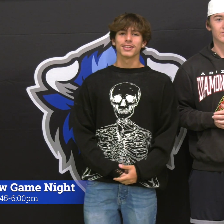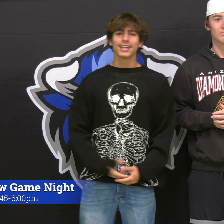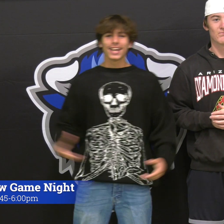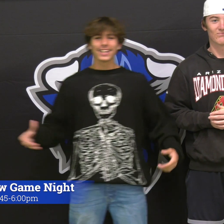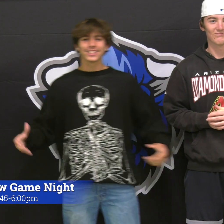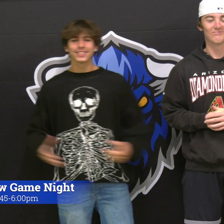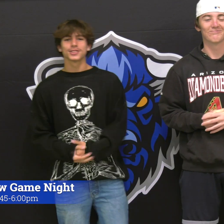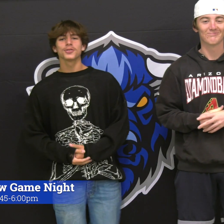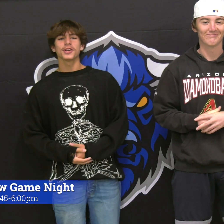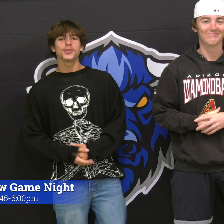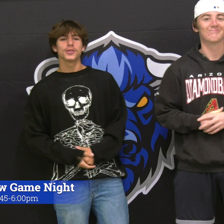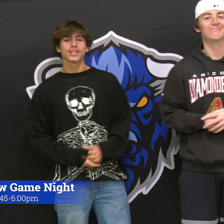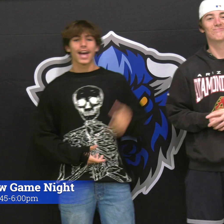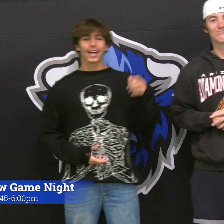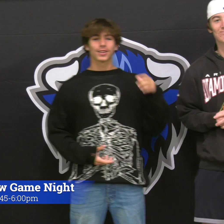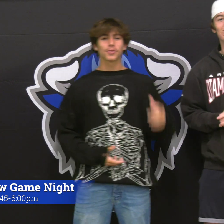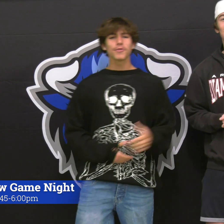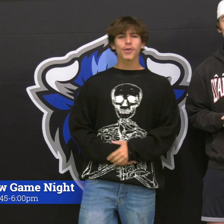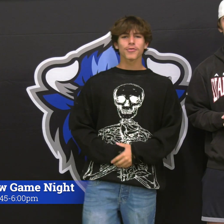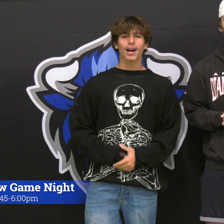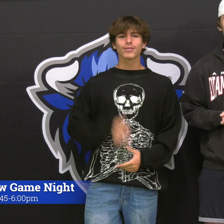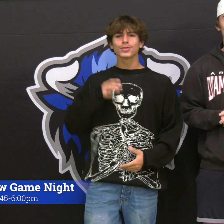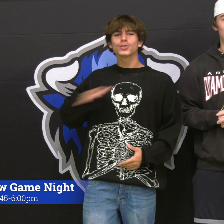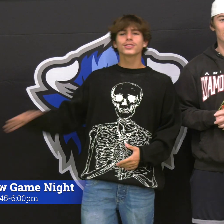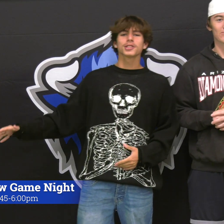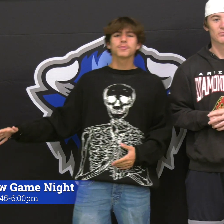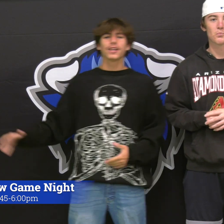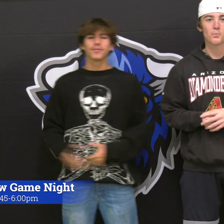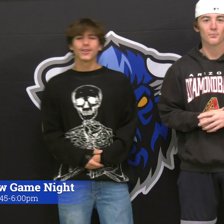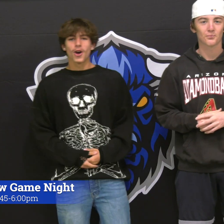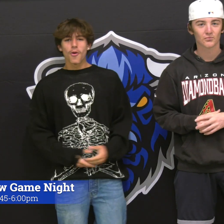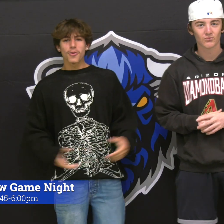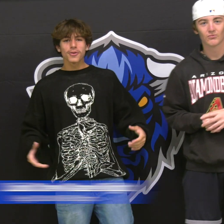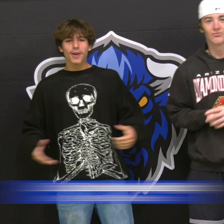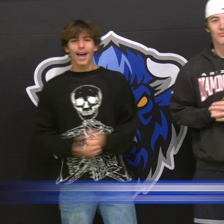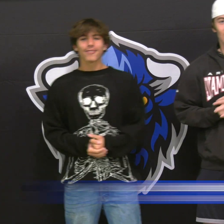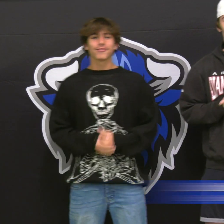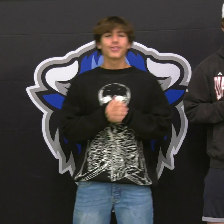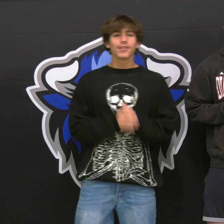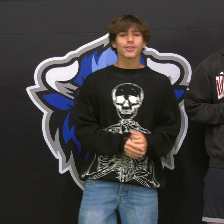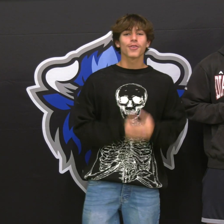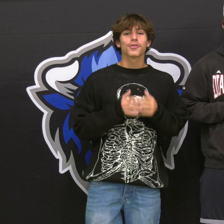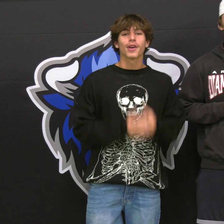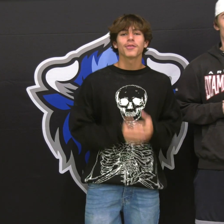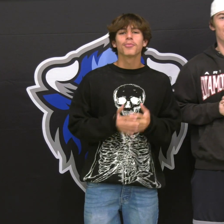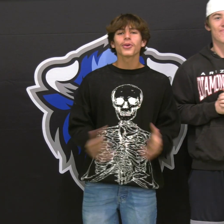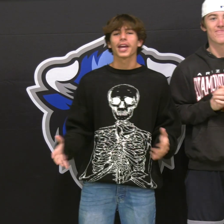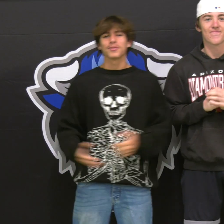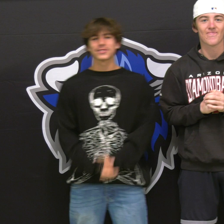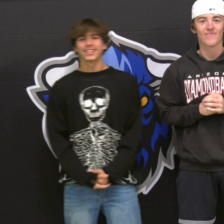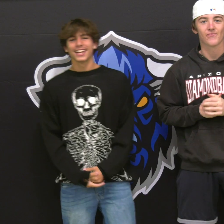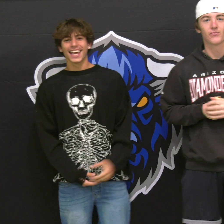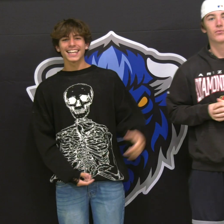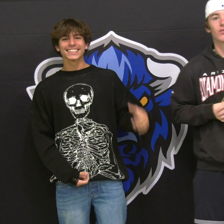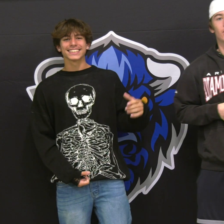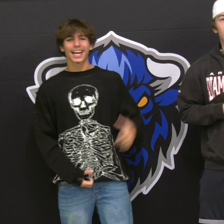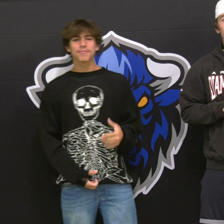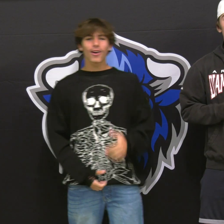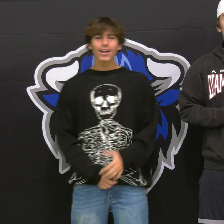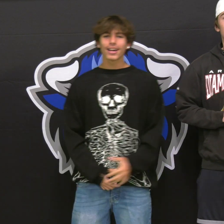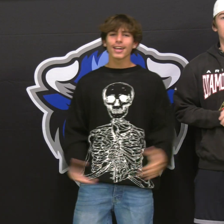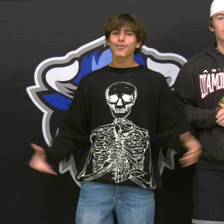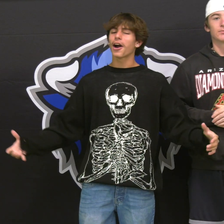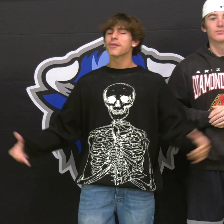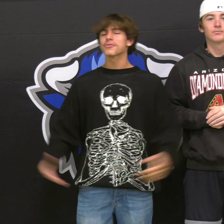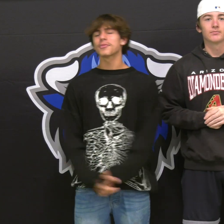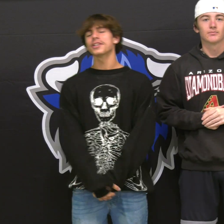27, in the Student Union at 3.45 to 6 p.m. We will have a favor of your favorite board games and a snack